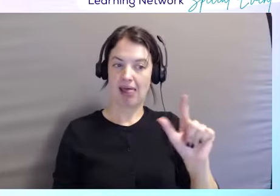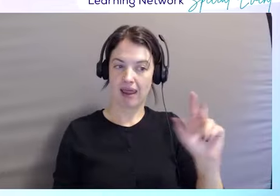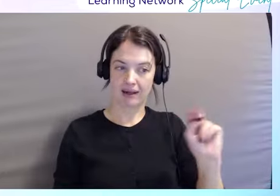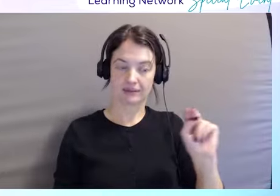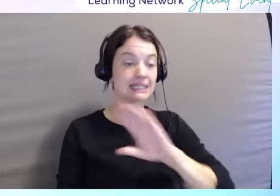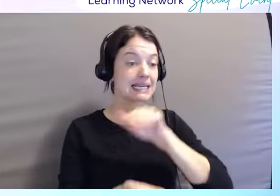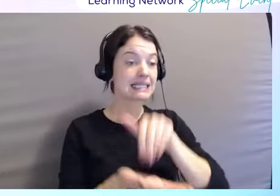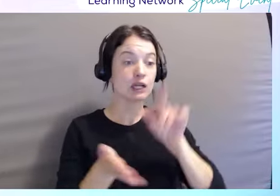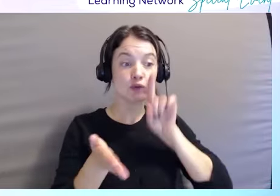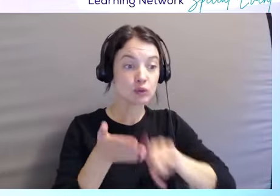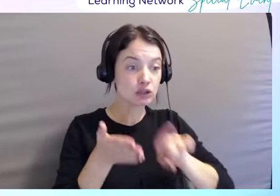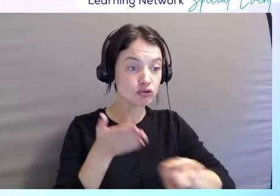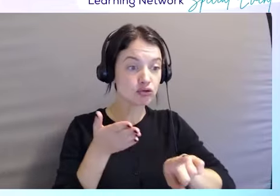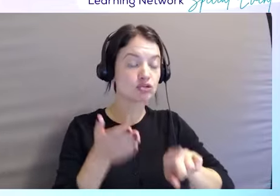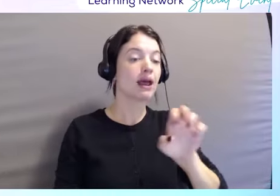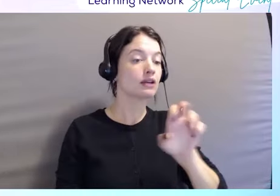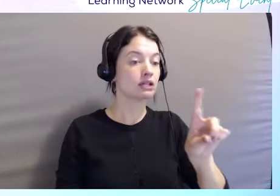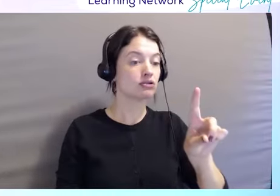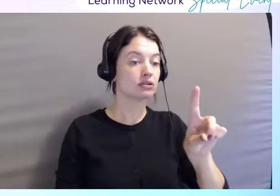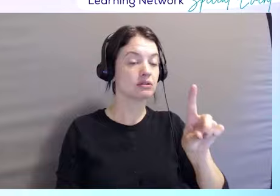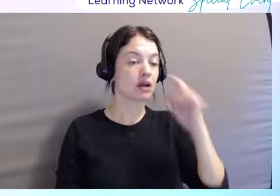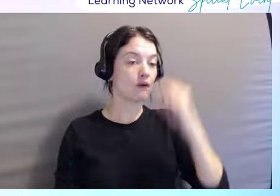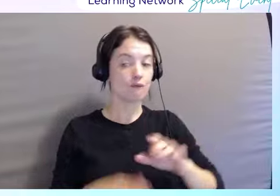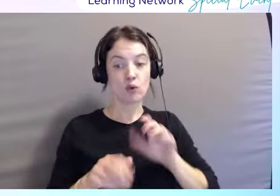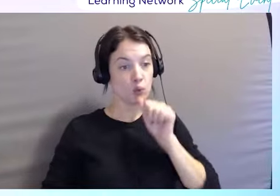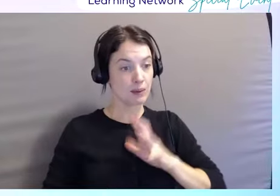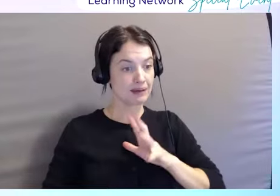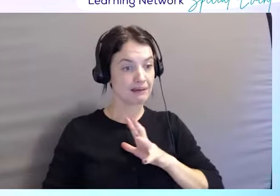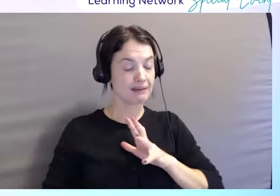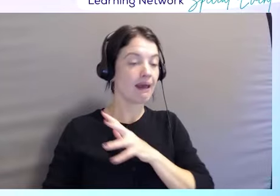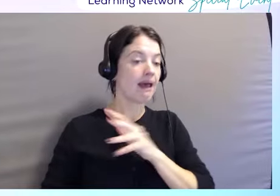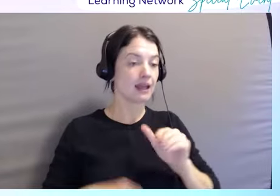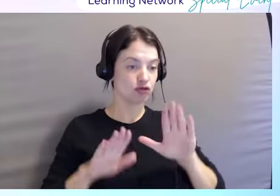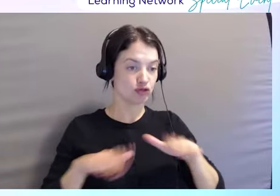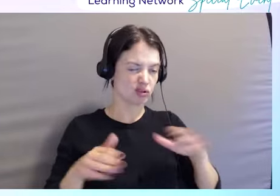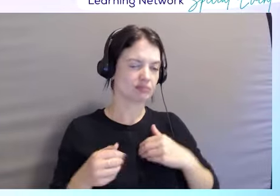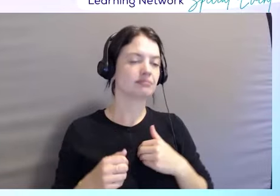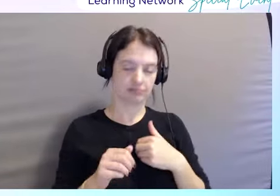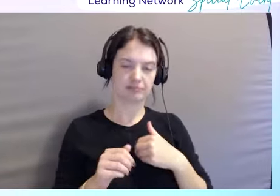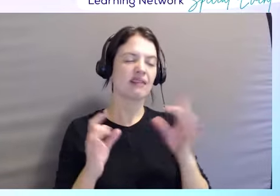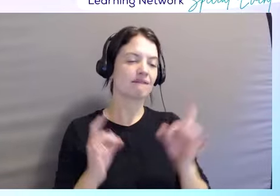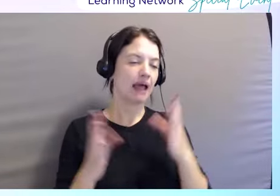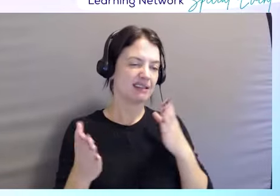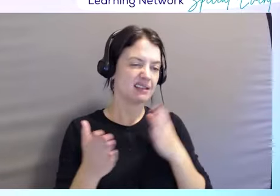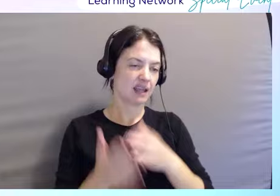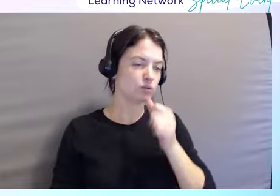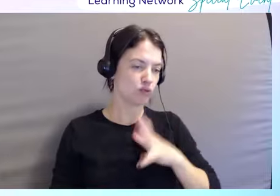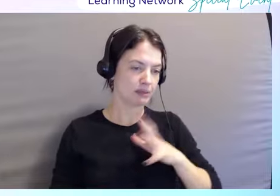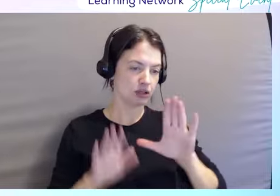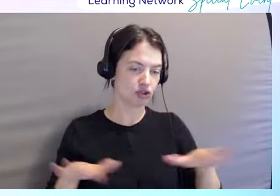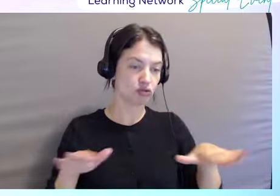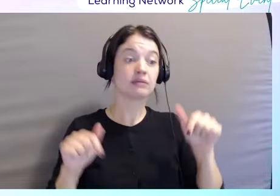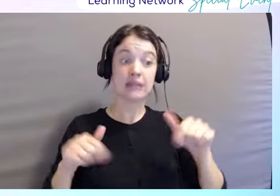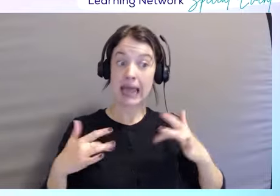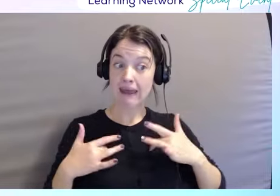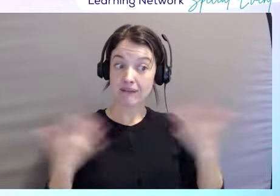on Violence Against Women and Children. On behalf of the Learning Network, welcome to the special event titled